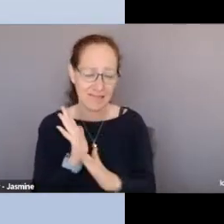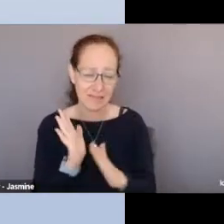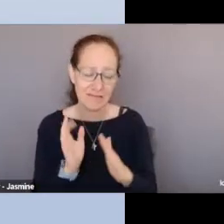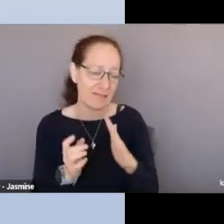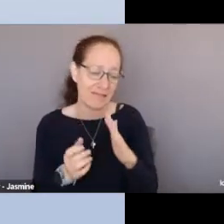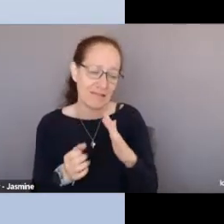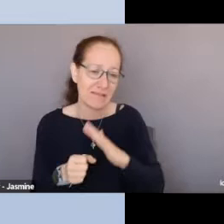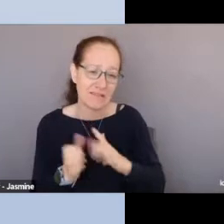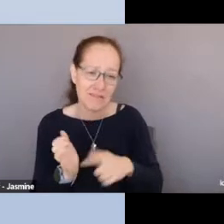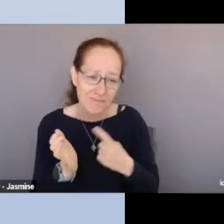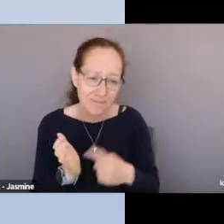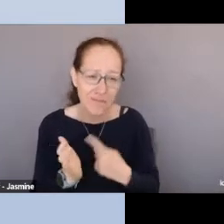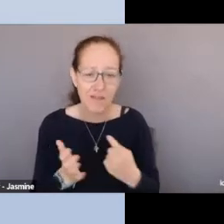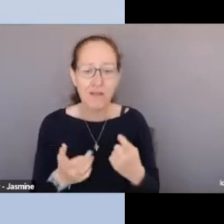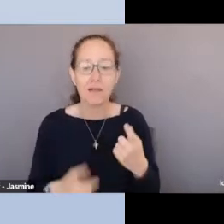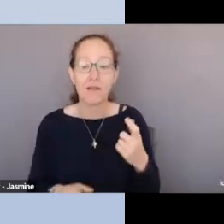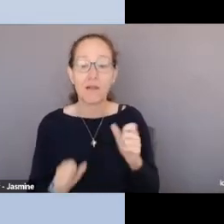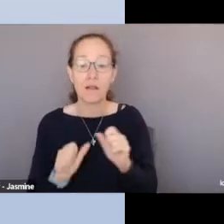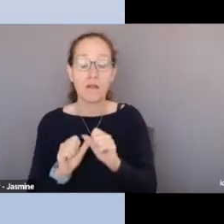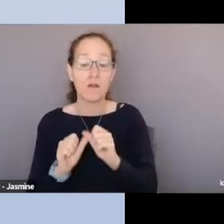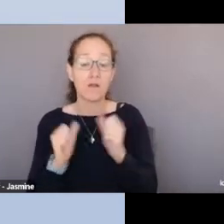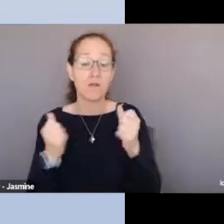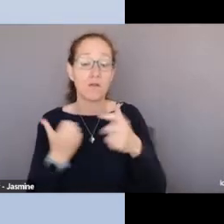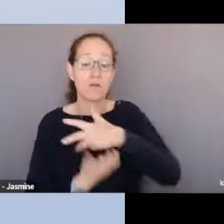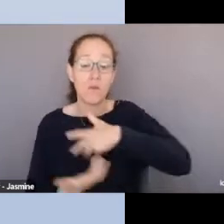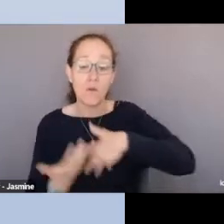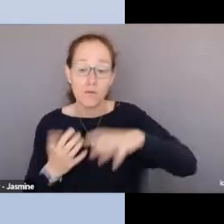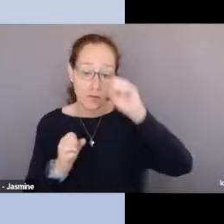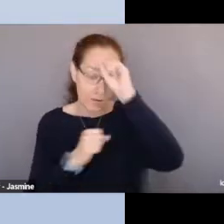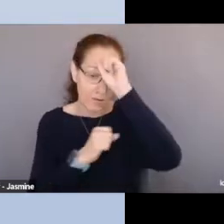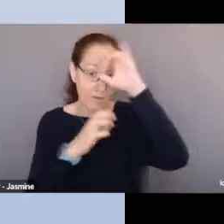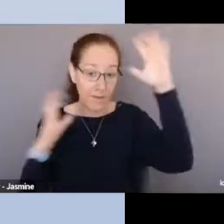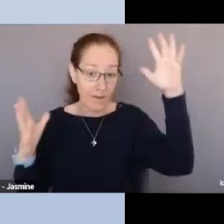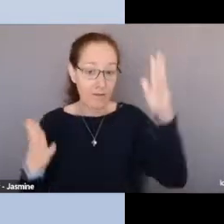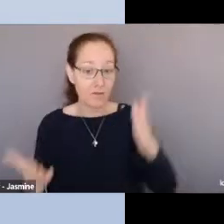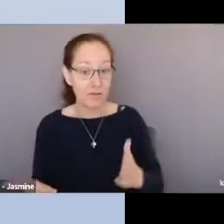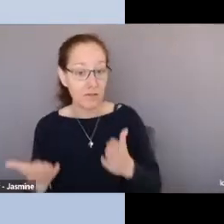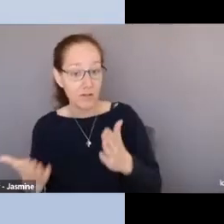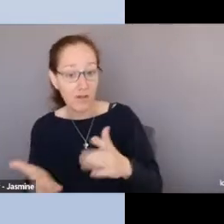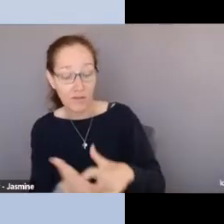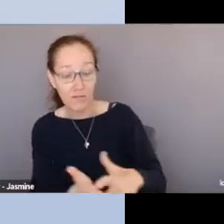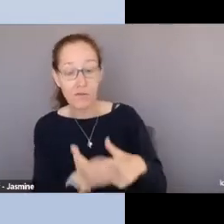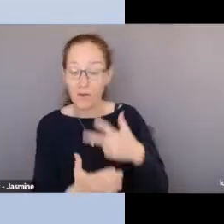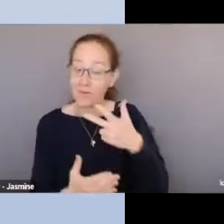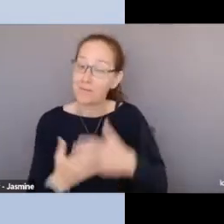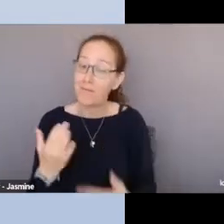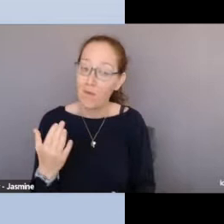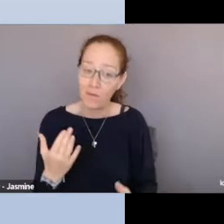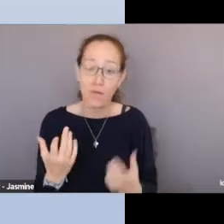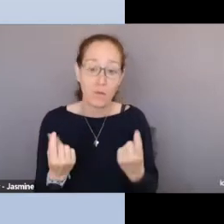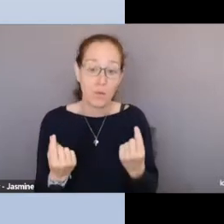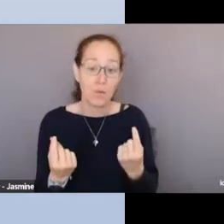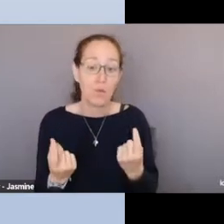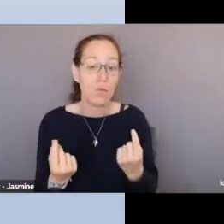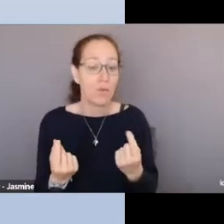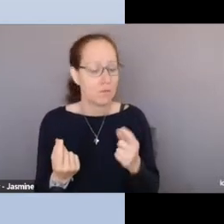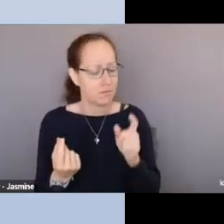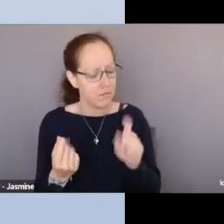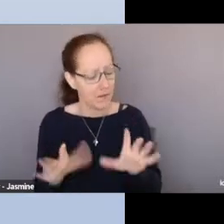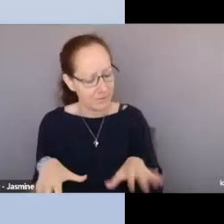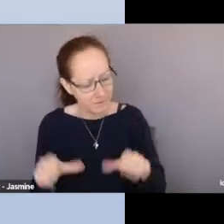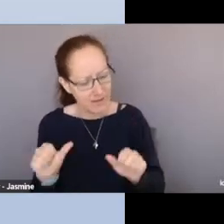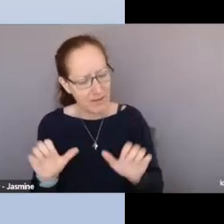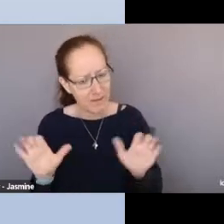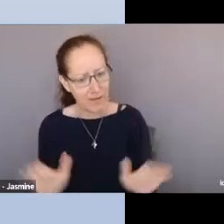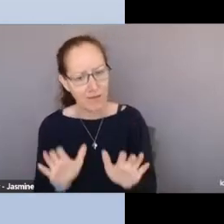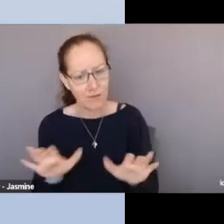to repair and renew. That is what artists and teaching artists are doing. And I'm